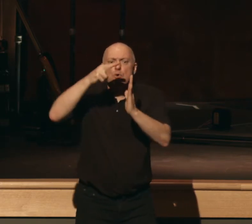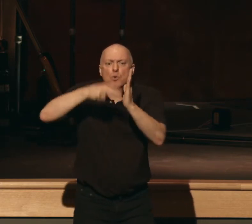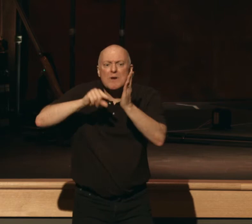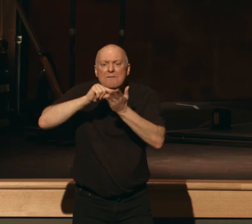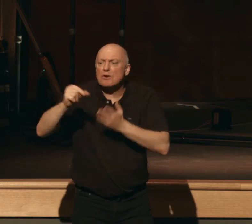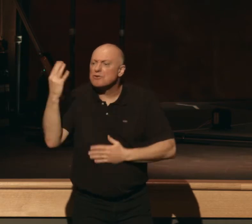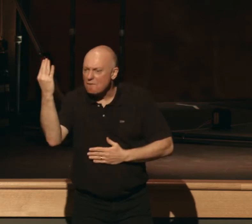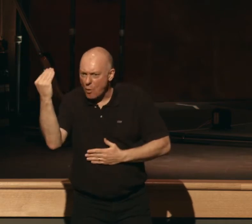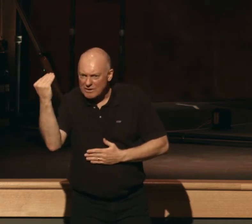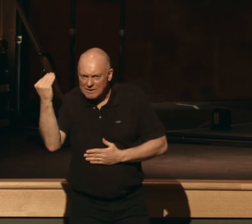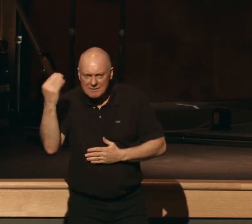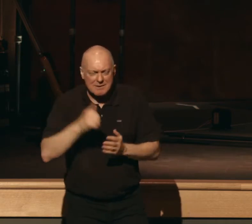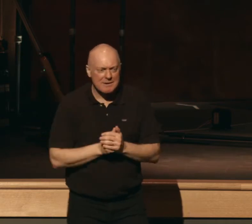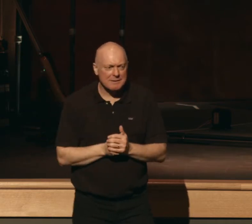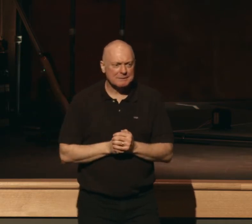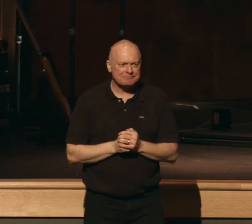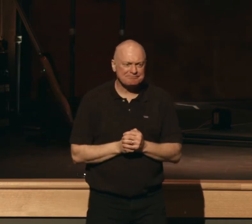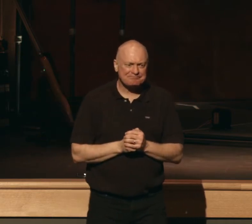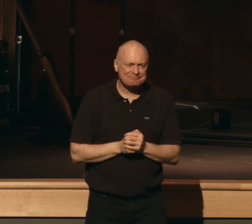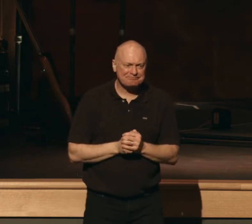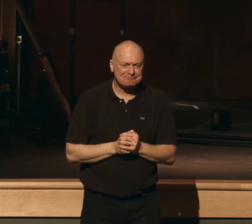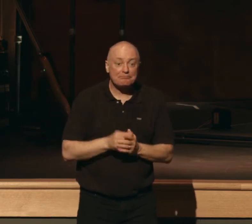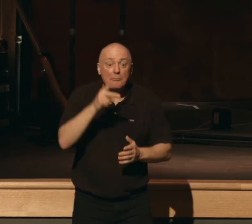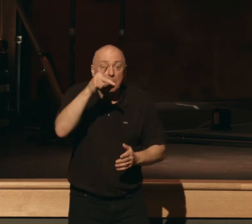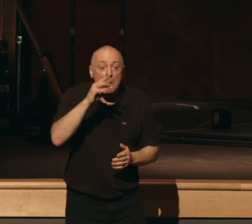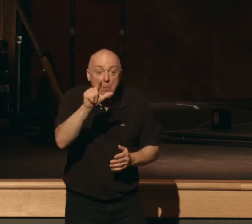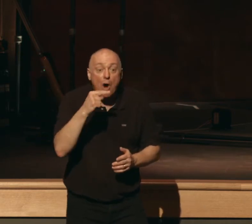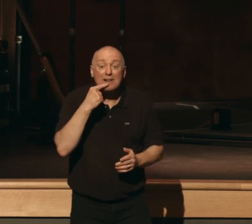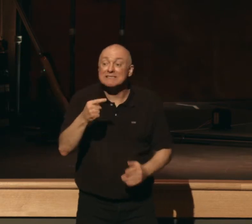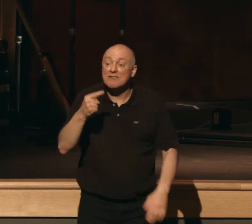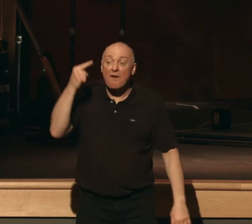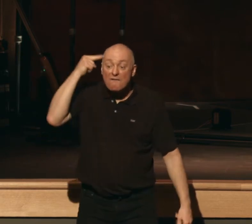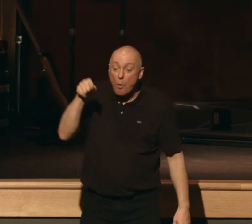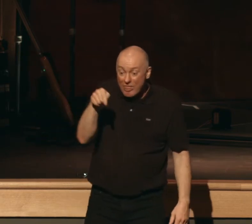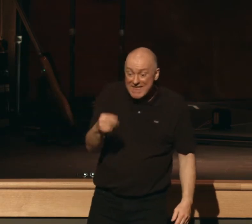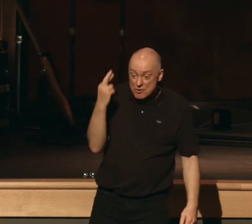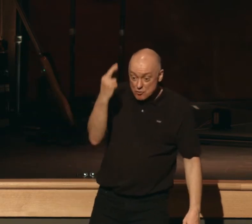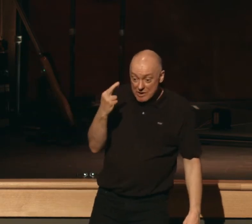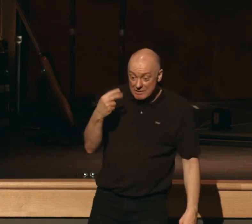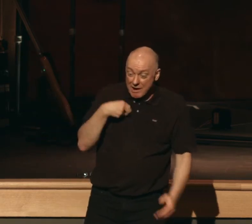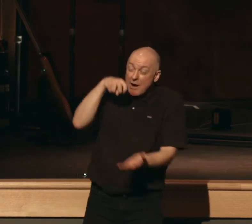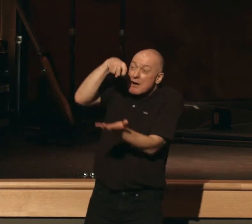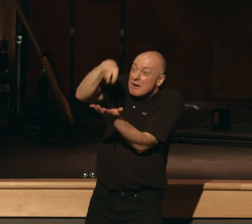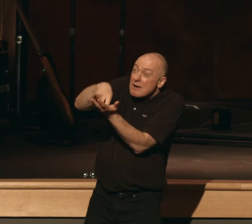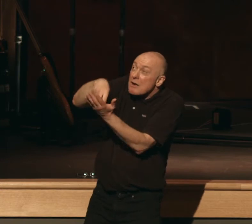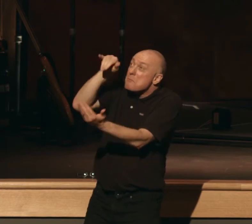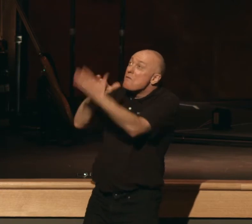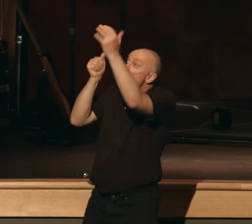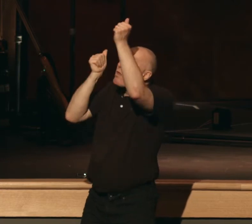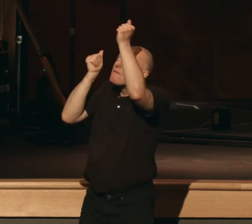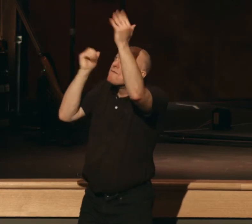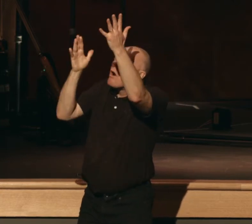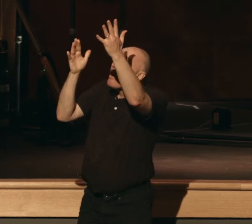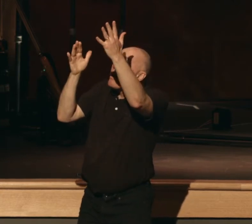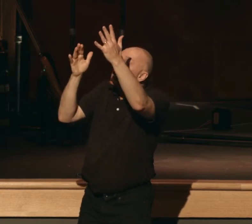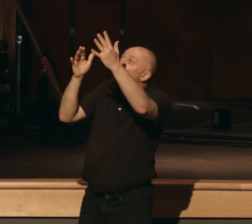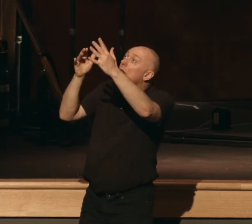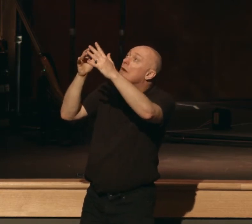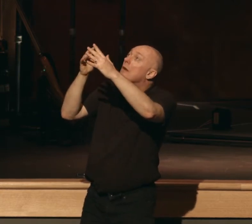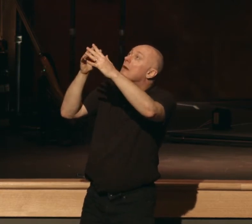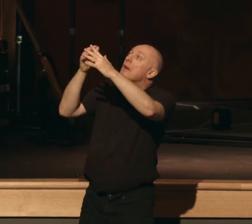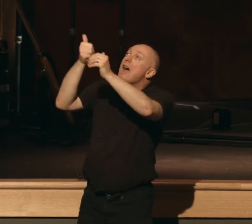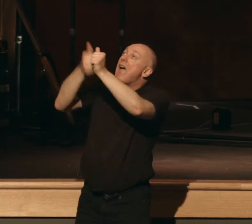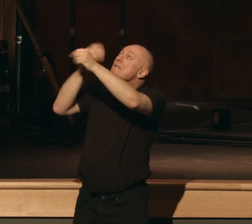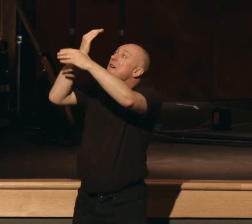verse 14. Paul says, "For this reason, I bow my knees before the Father, from whom every family